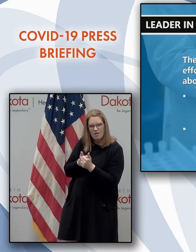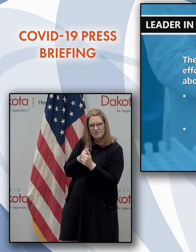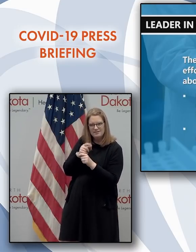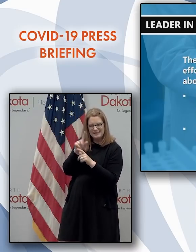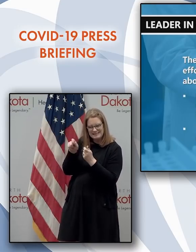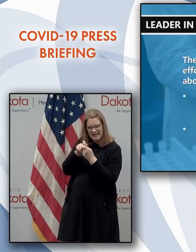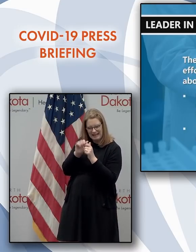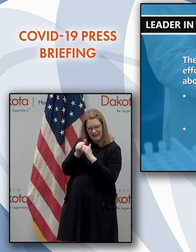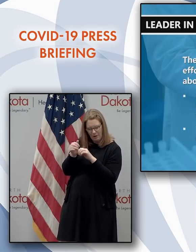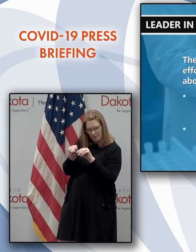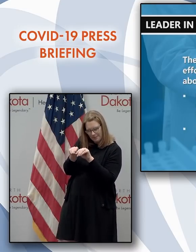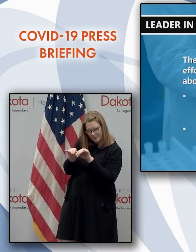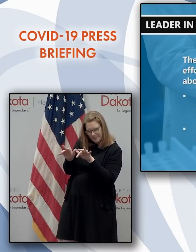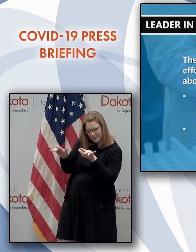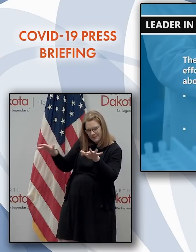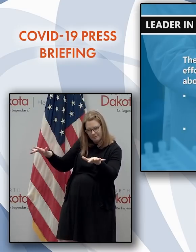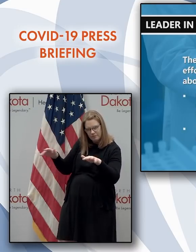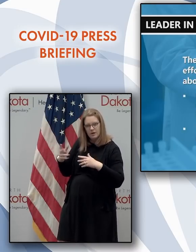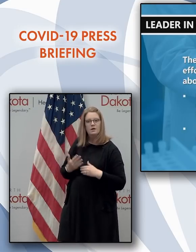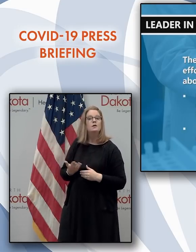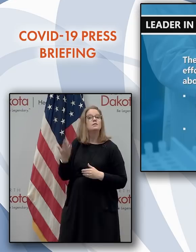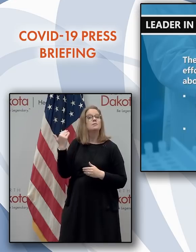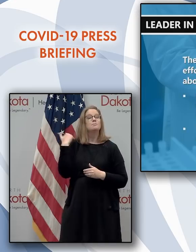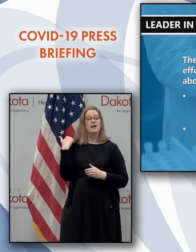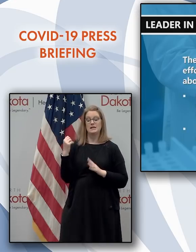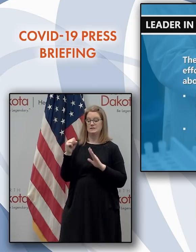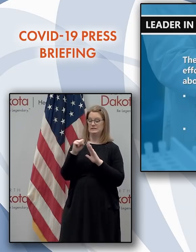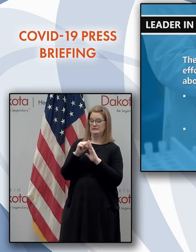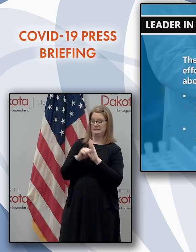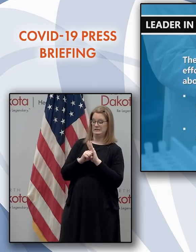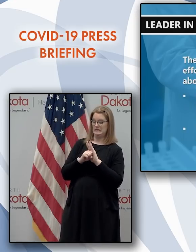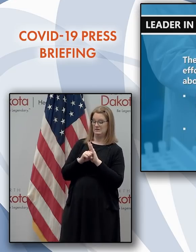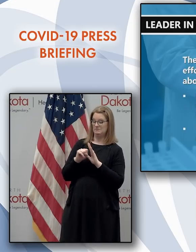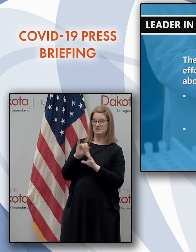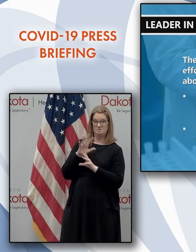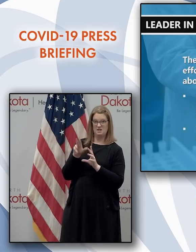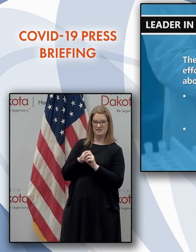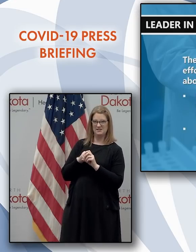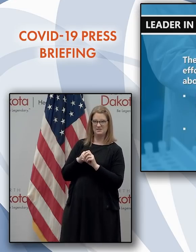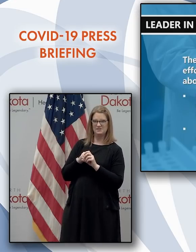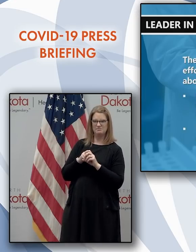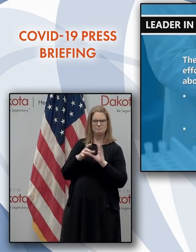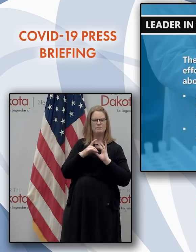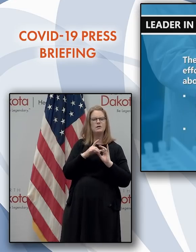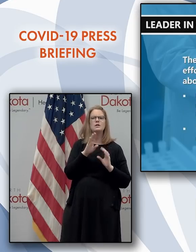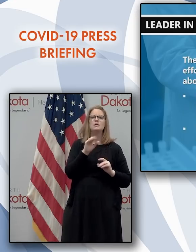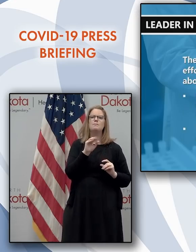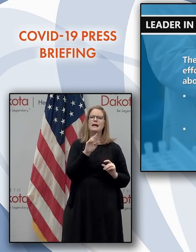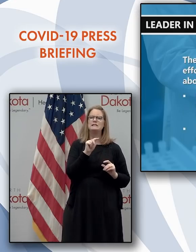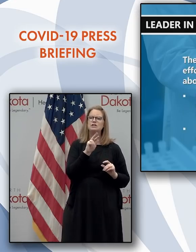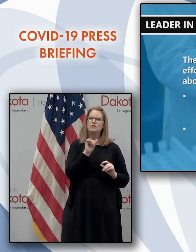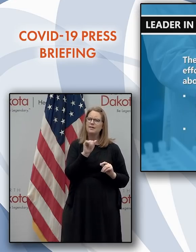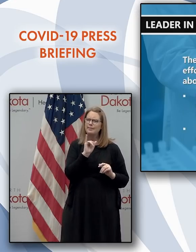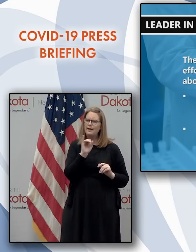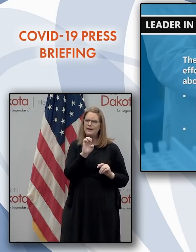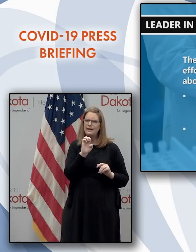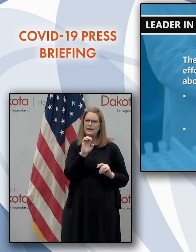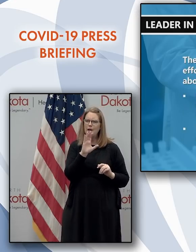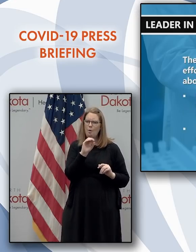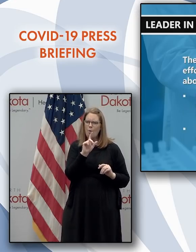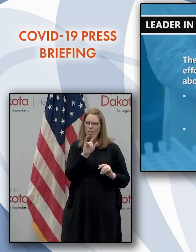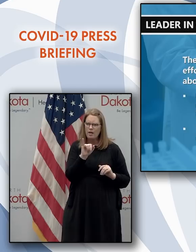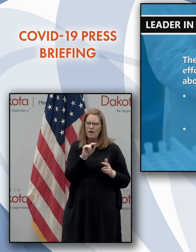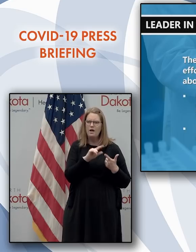In the past, the state has participated with research like this around bacteria like E. coli and